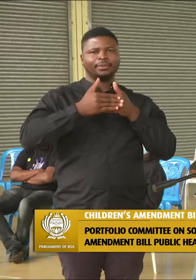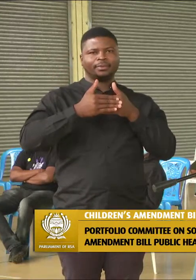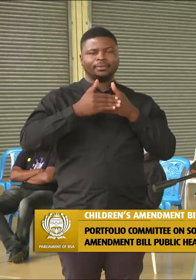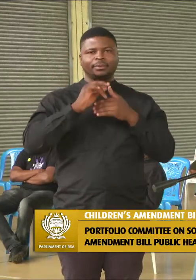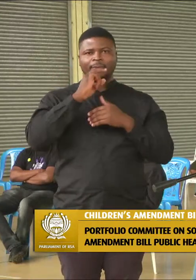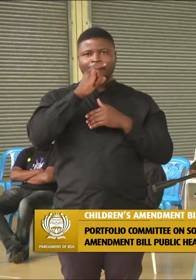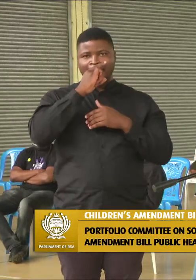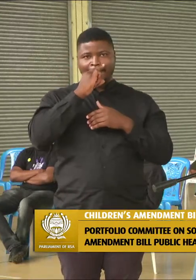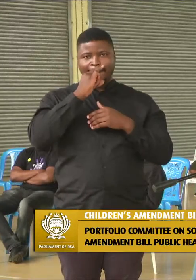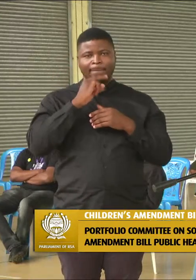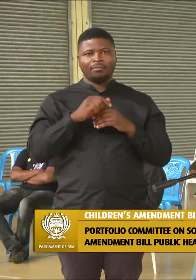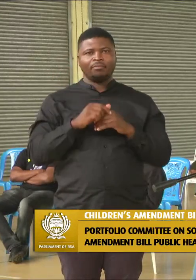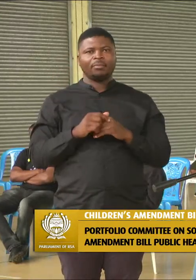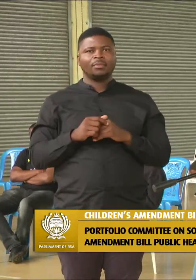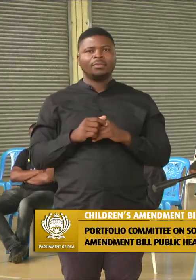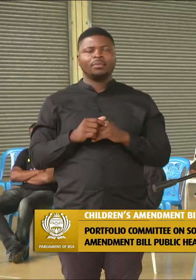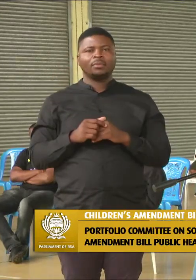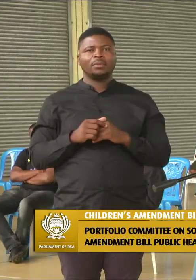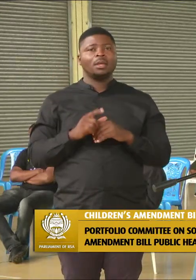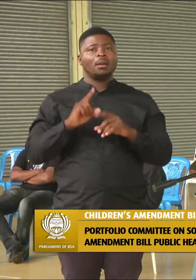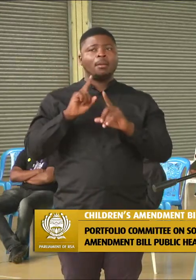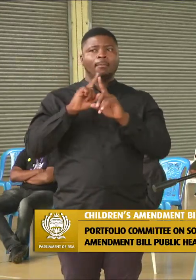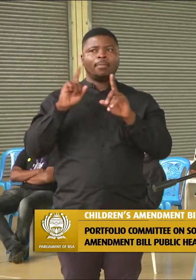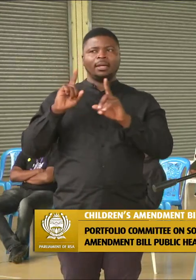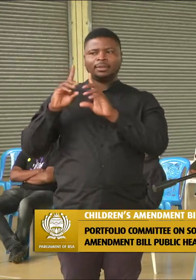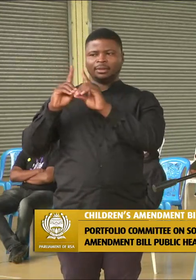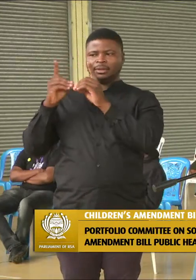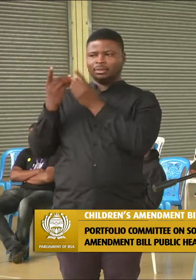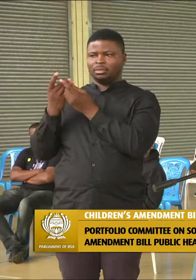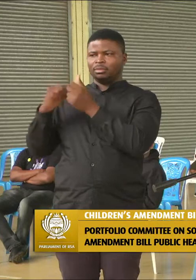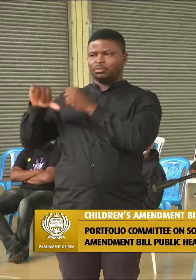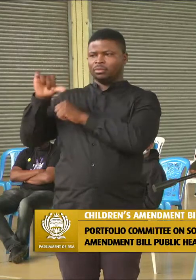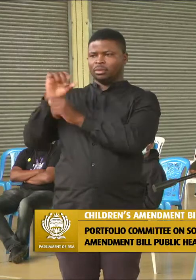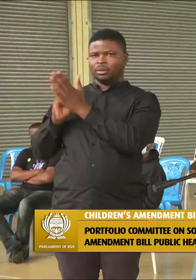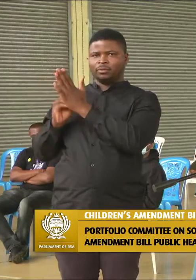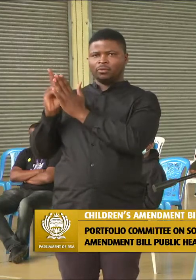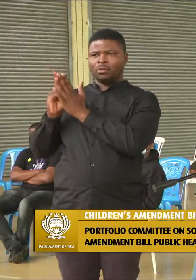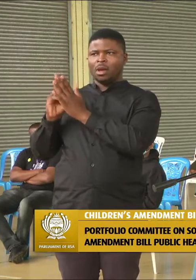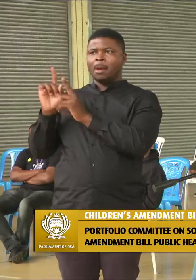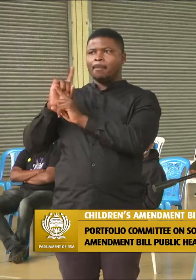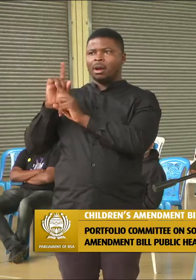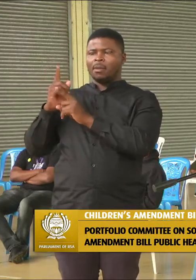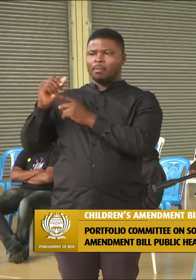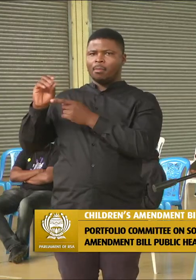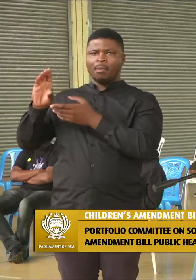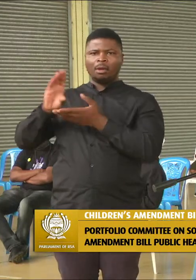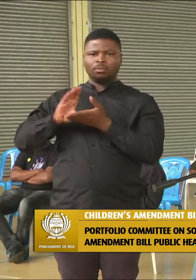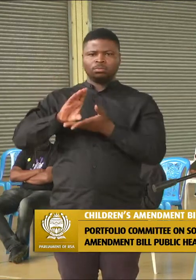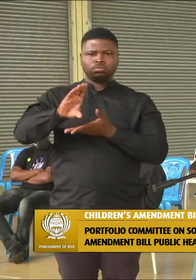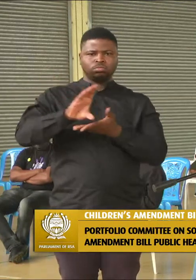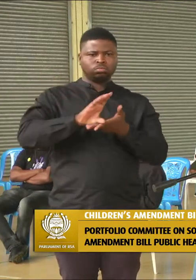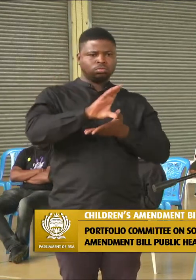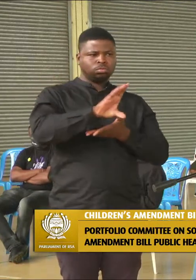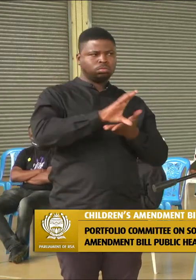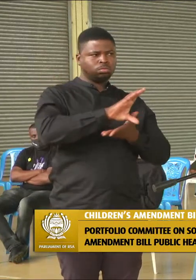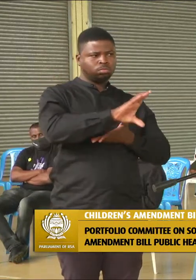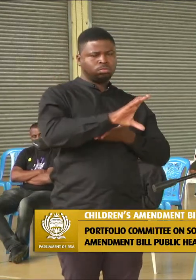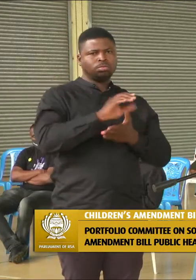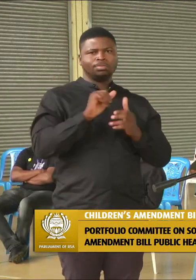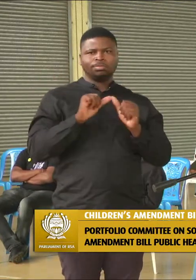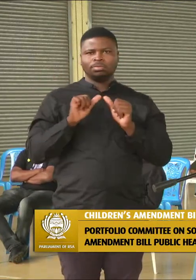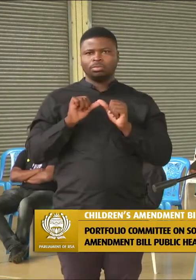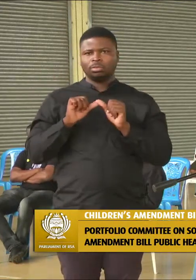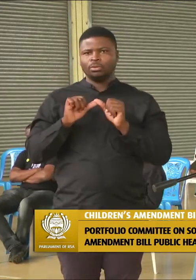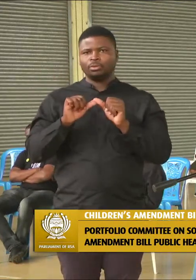the department took a resolution to continue paying the full subsidy of the